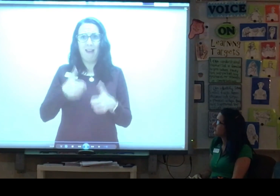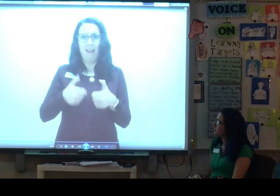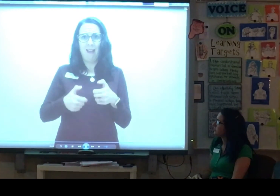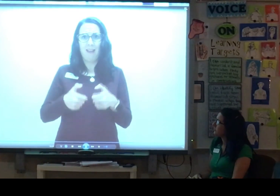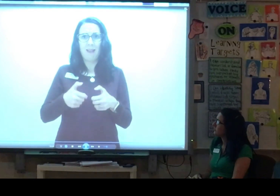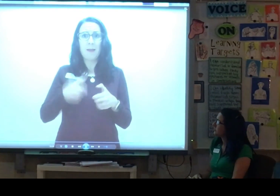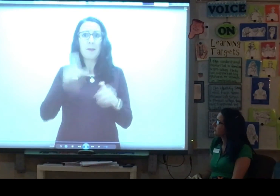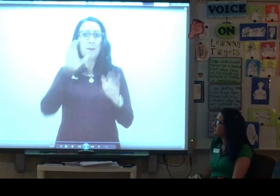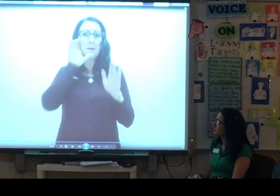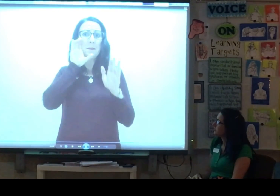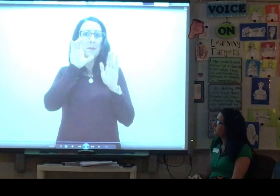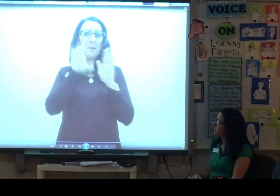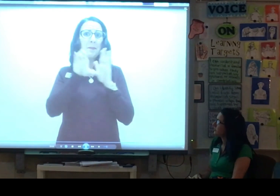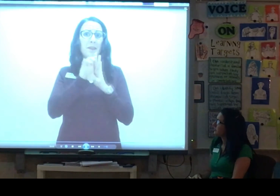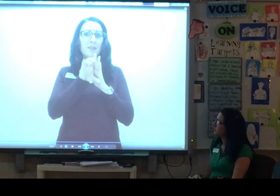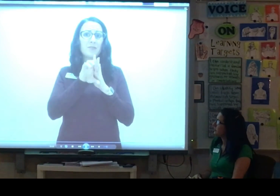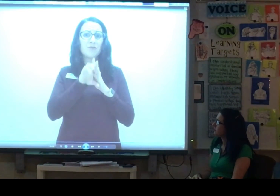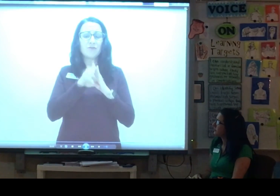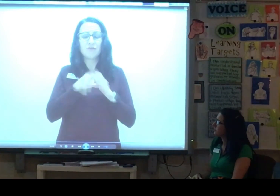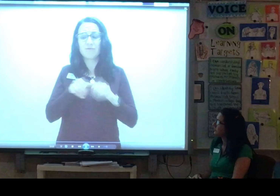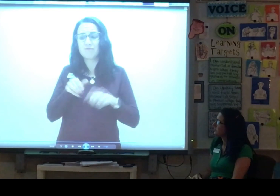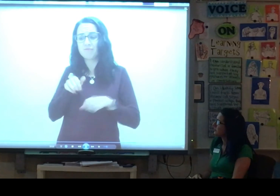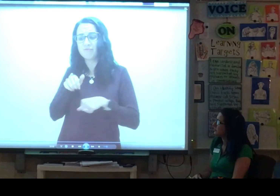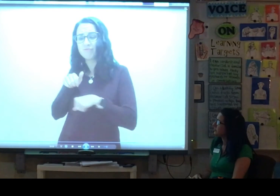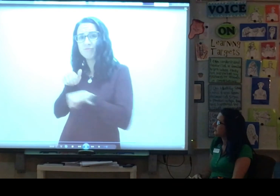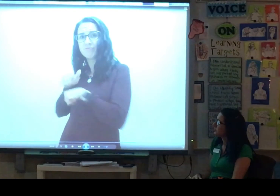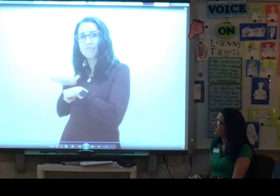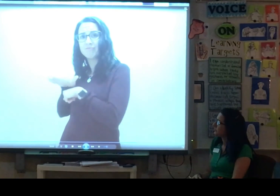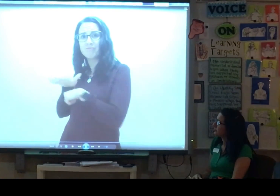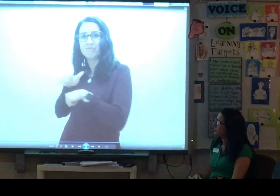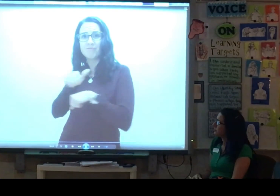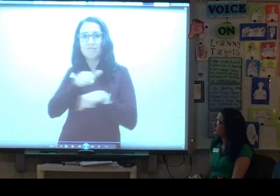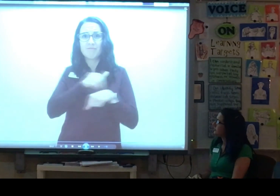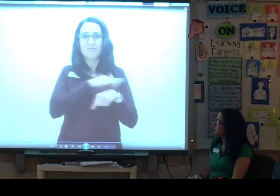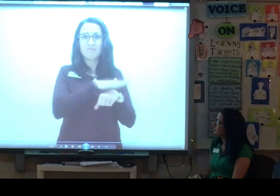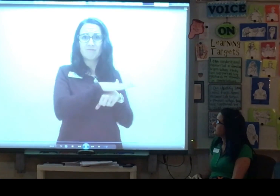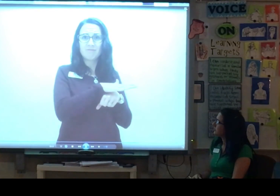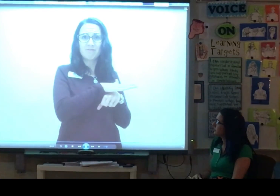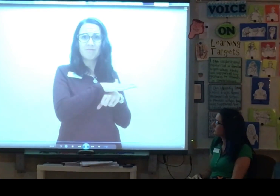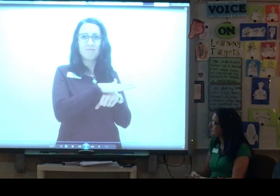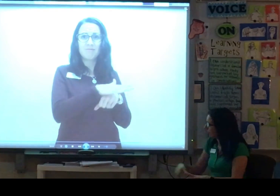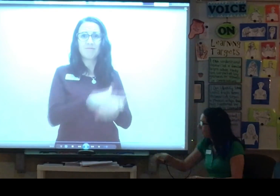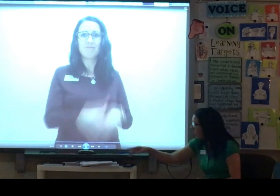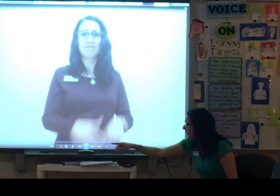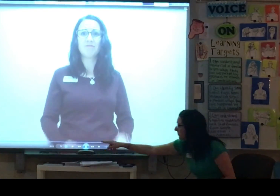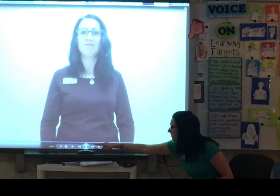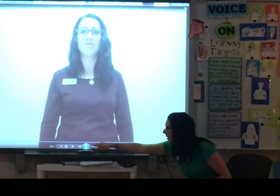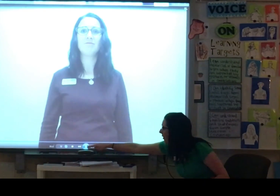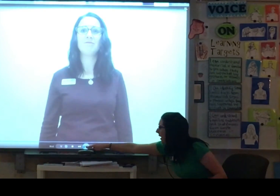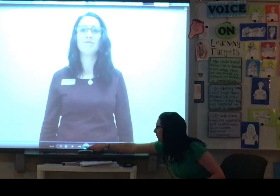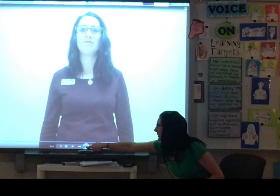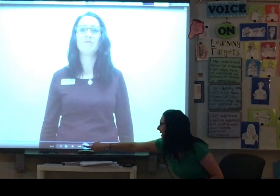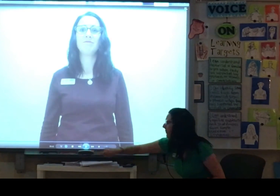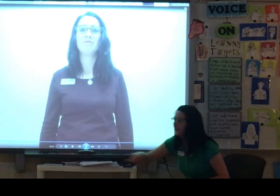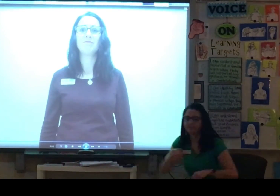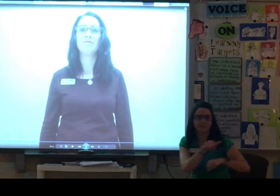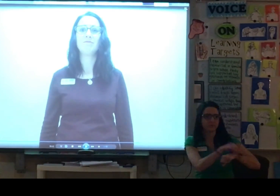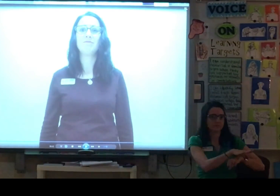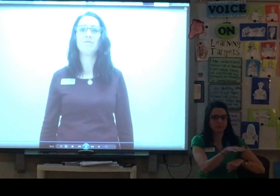I texted pictures to both of them. Okay, what's that mean?